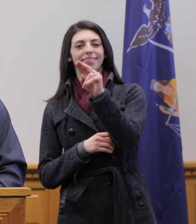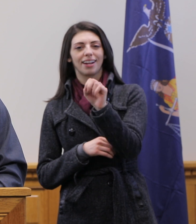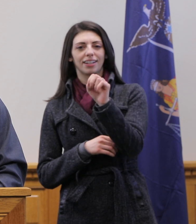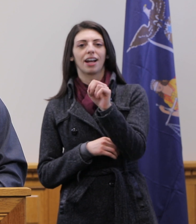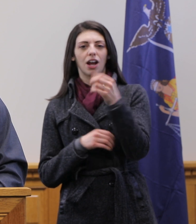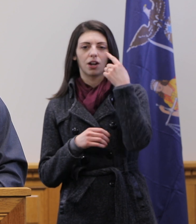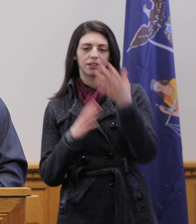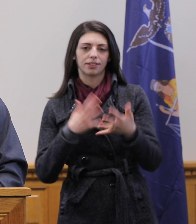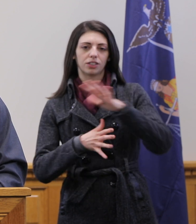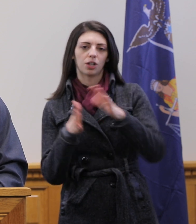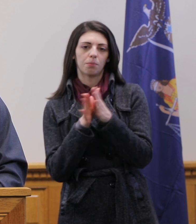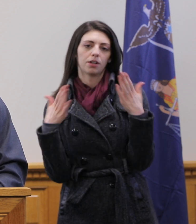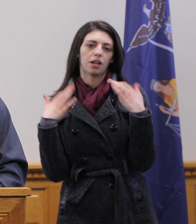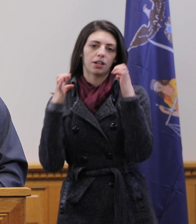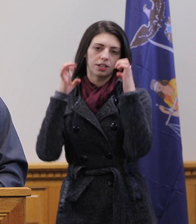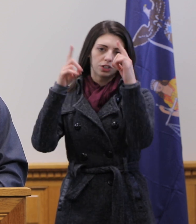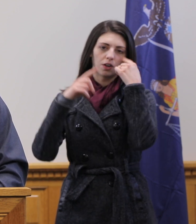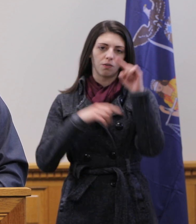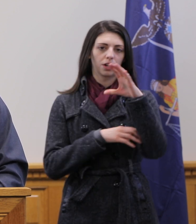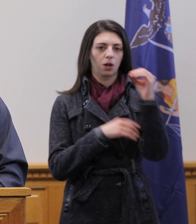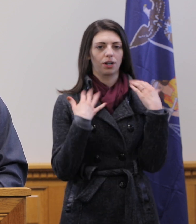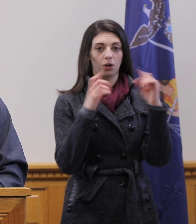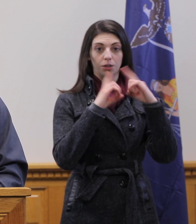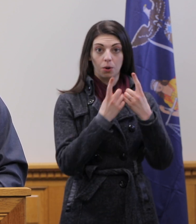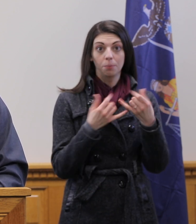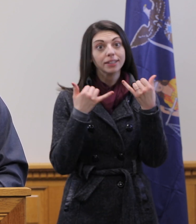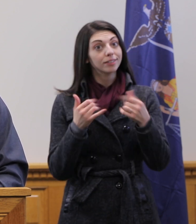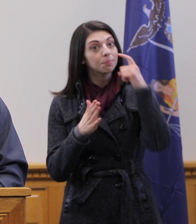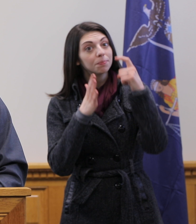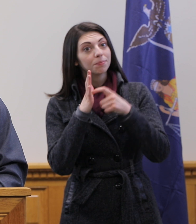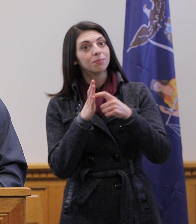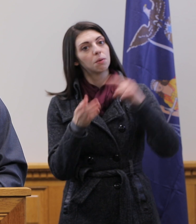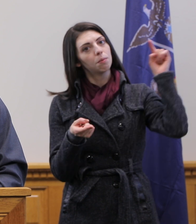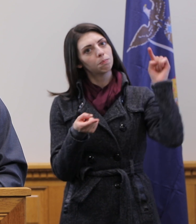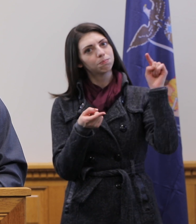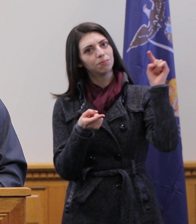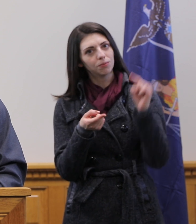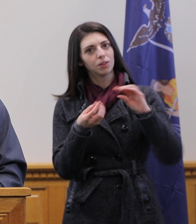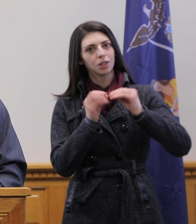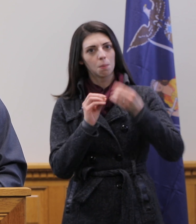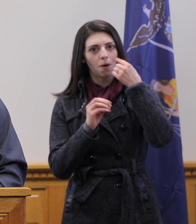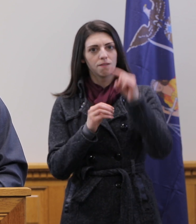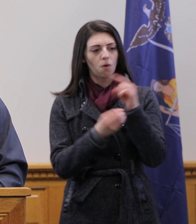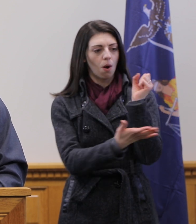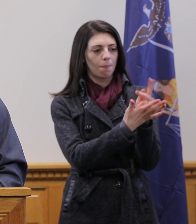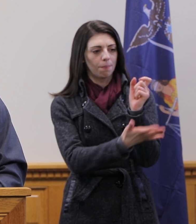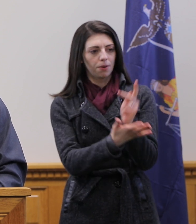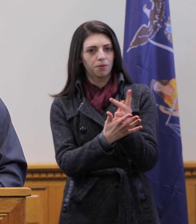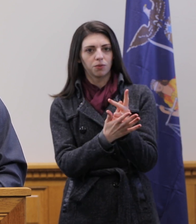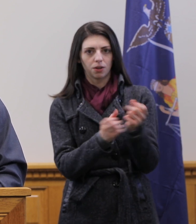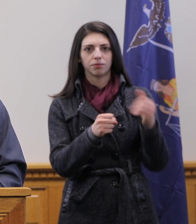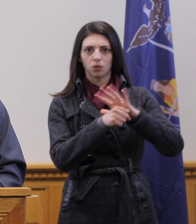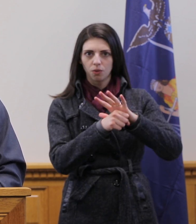Department. Today, I'm happy to report that we're starting to see a decline in the number of new COVID cases in the county. Over